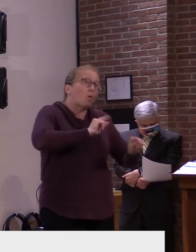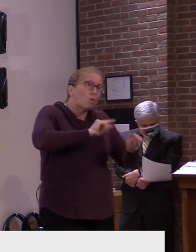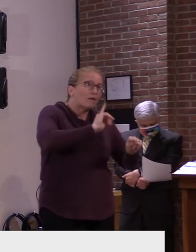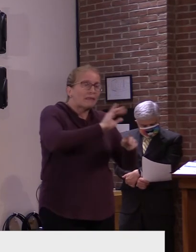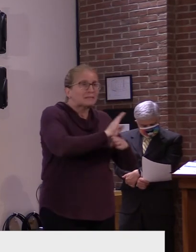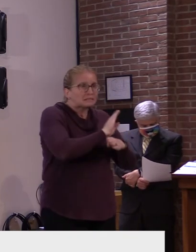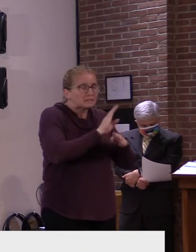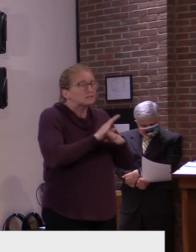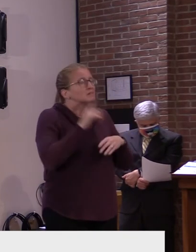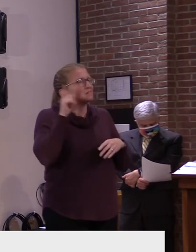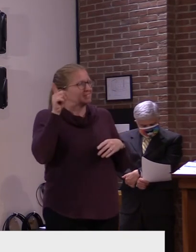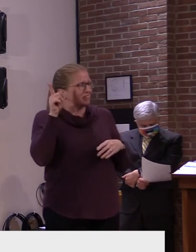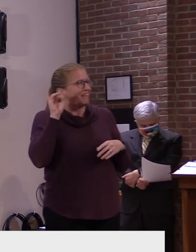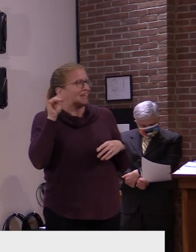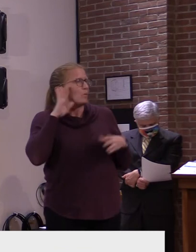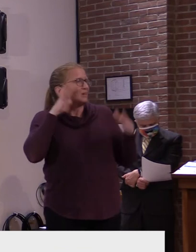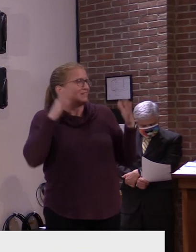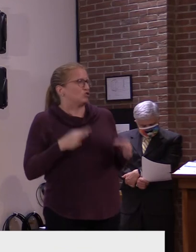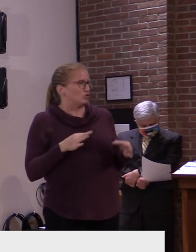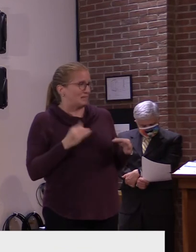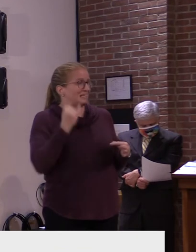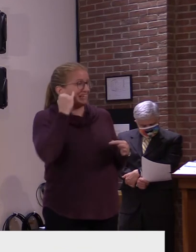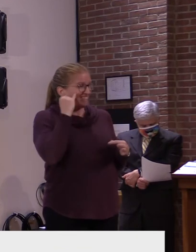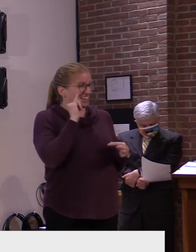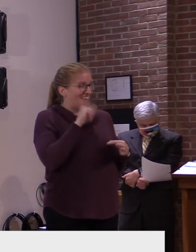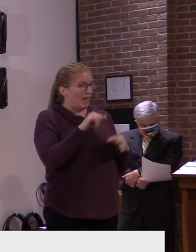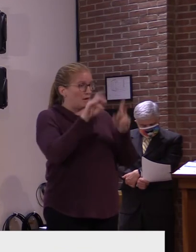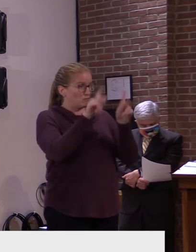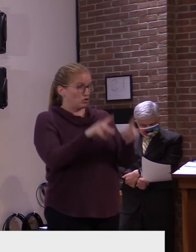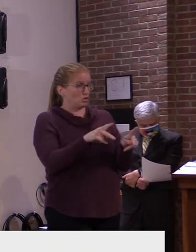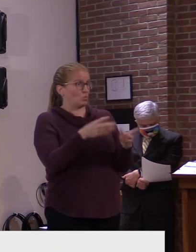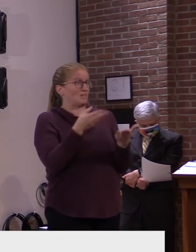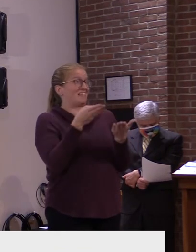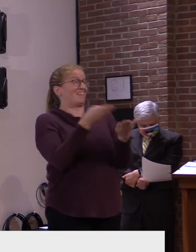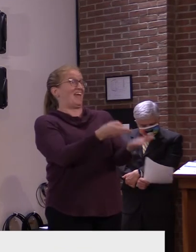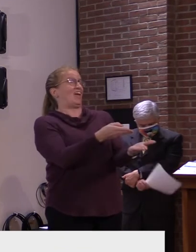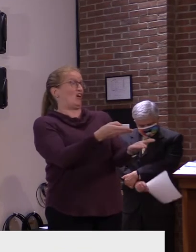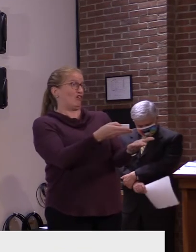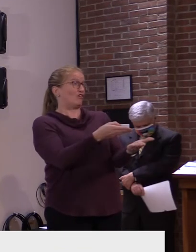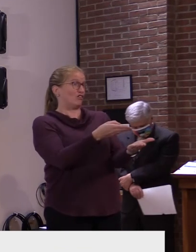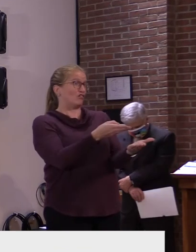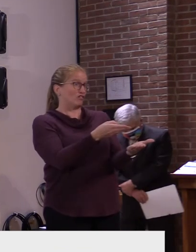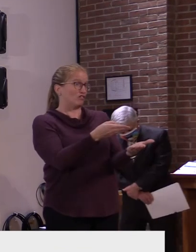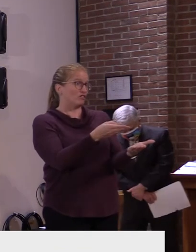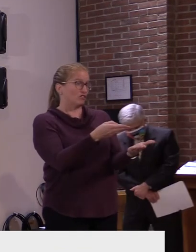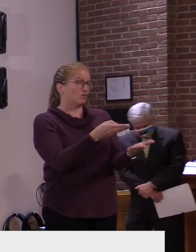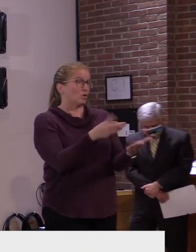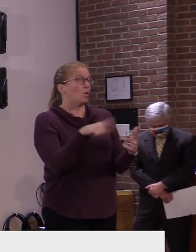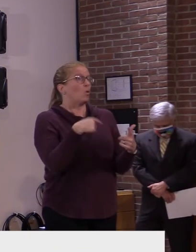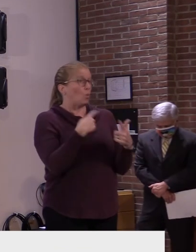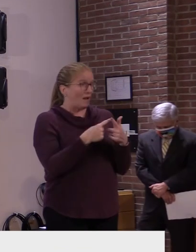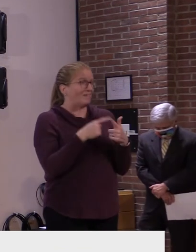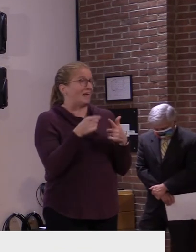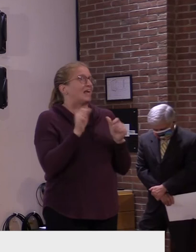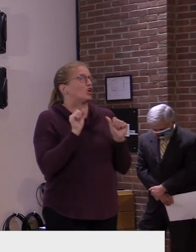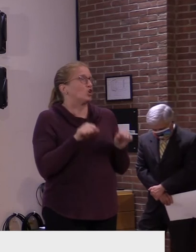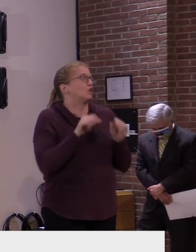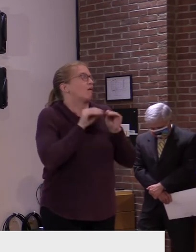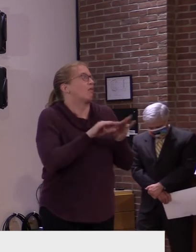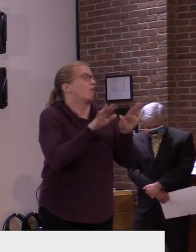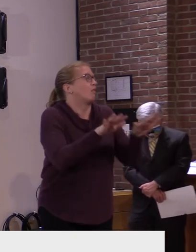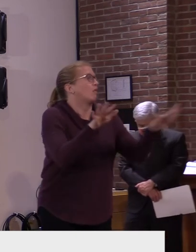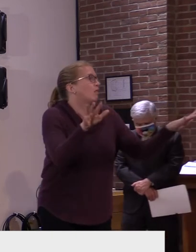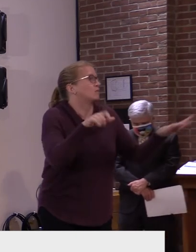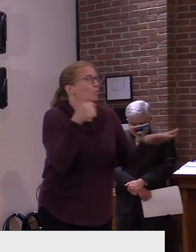determines uh if that individual was actually present in the business on a day when they could have been infectious to others